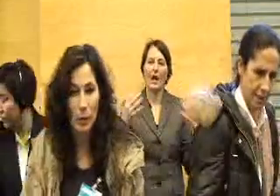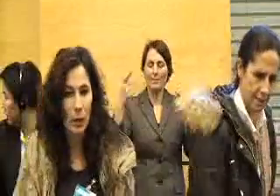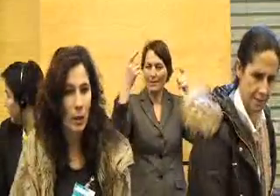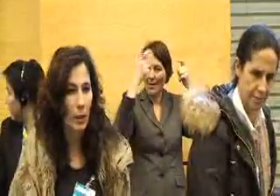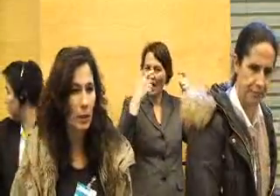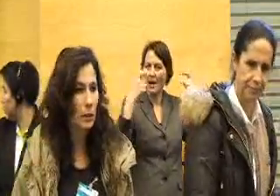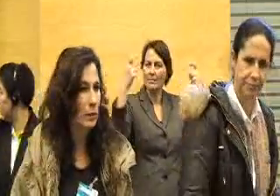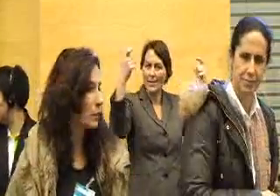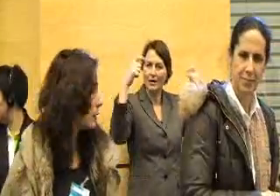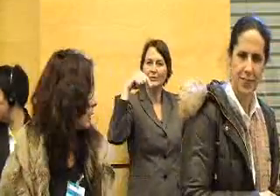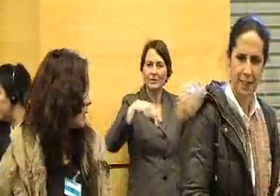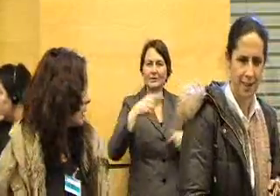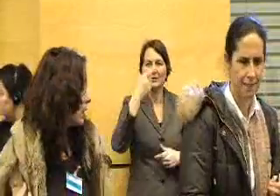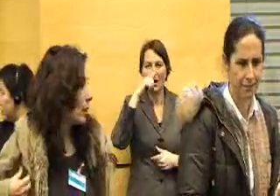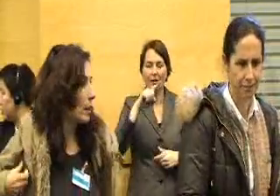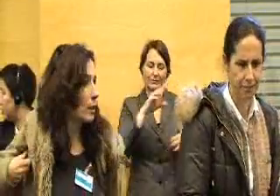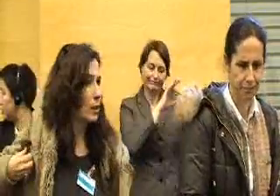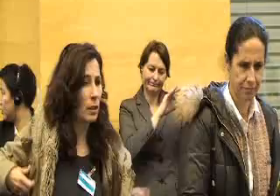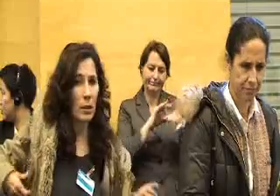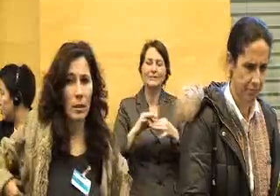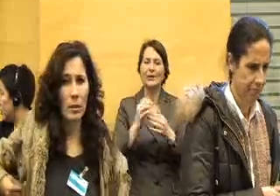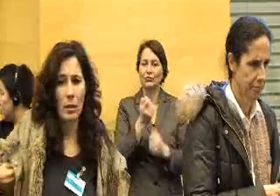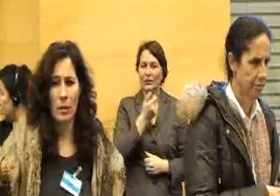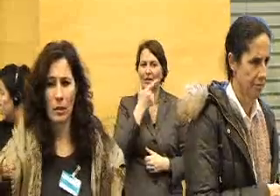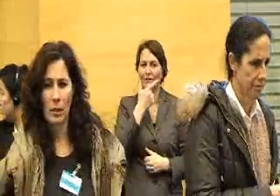Mr. Tani Dong Pakdi.